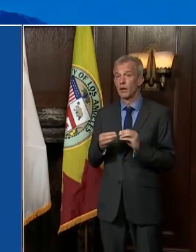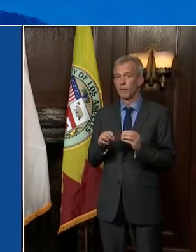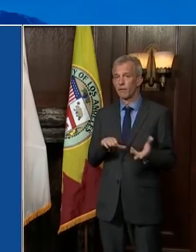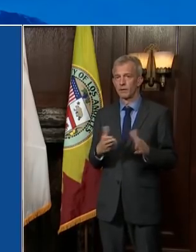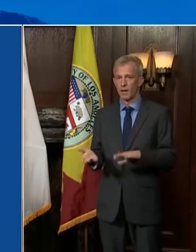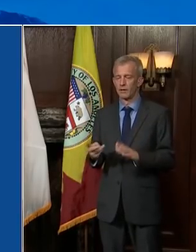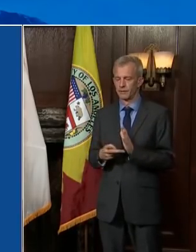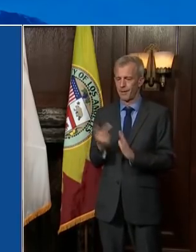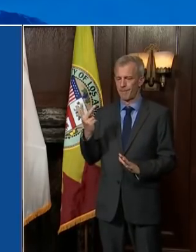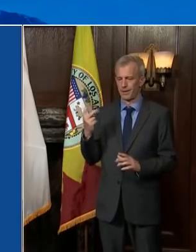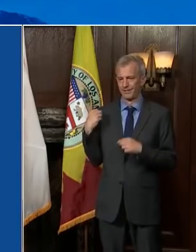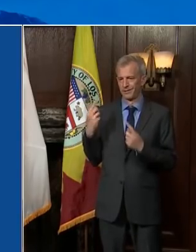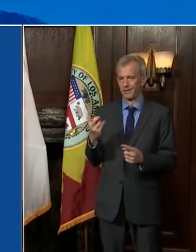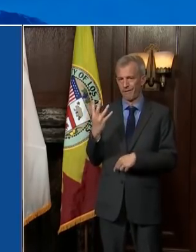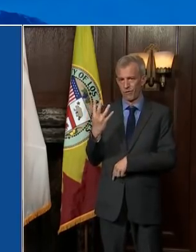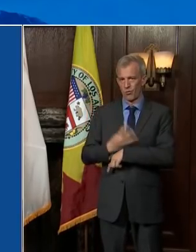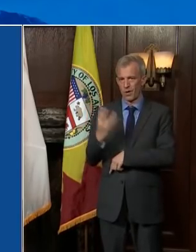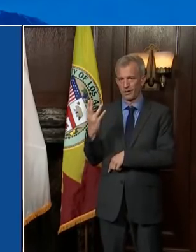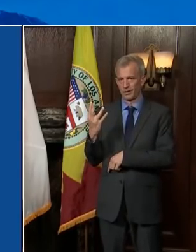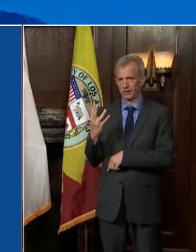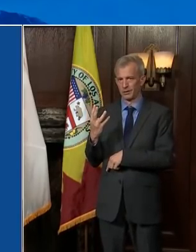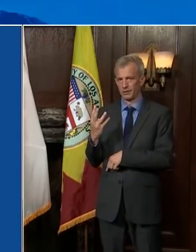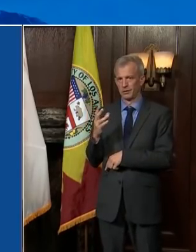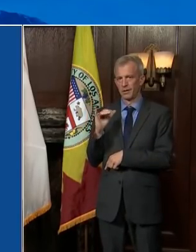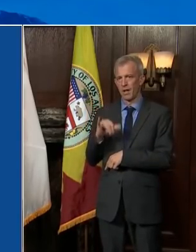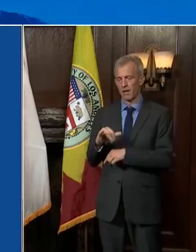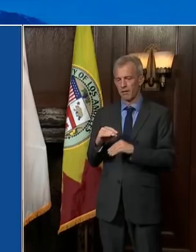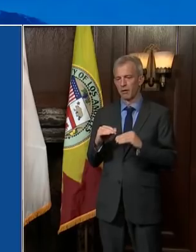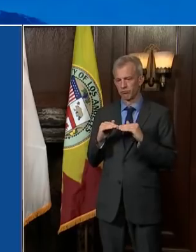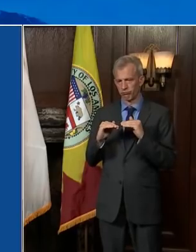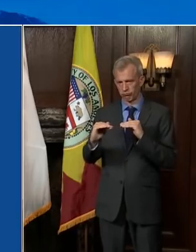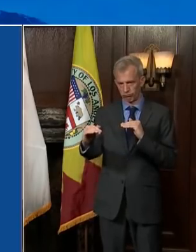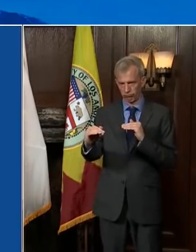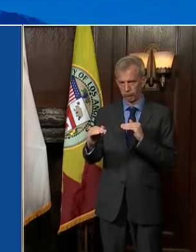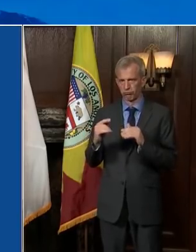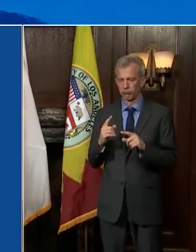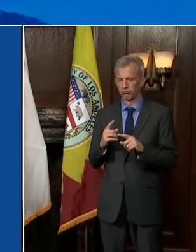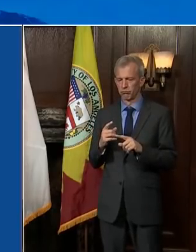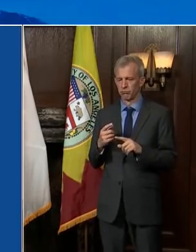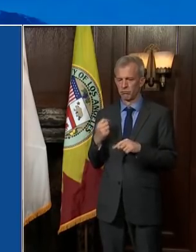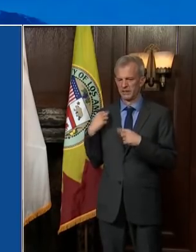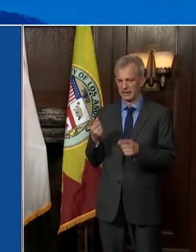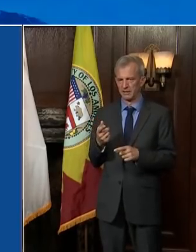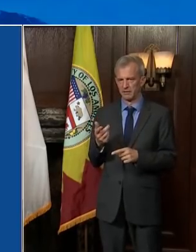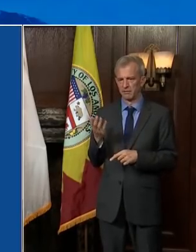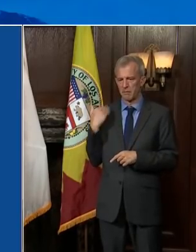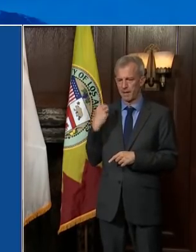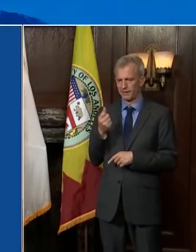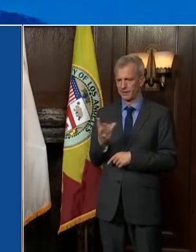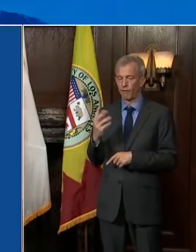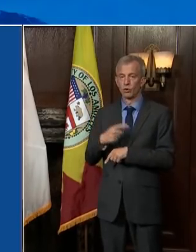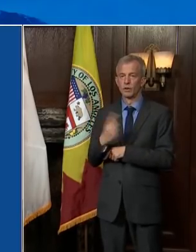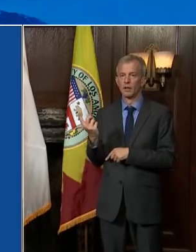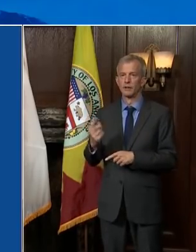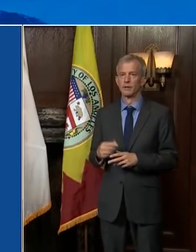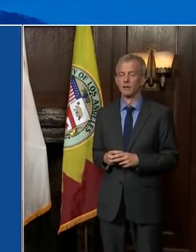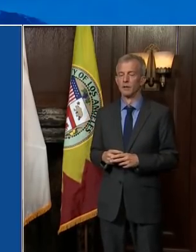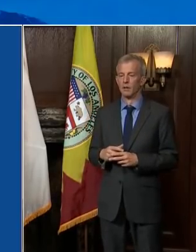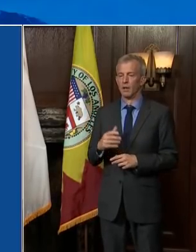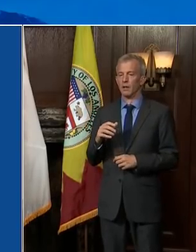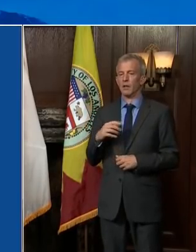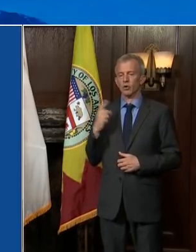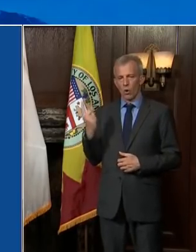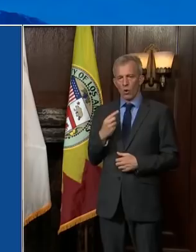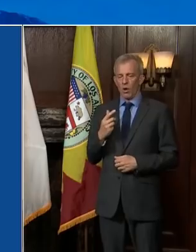4 days. That remains steady over the past several days. As always, my heart goes out to those who are